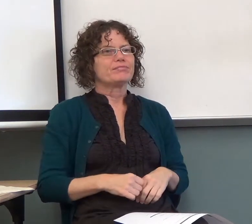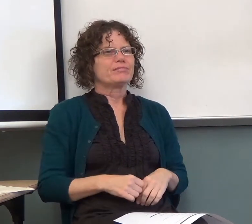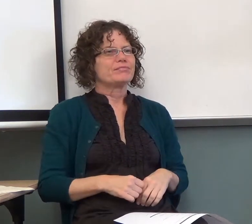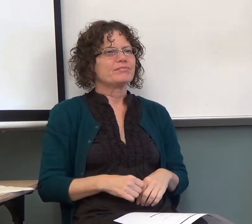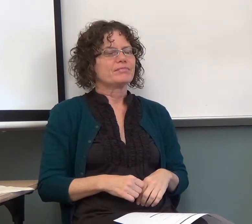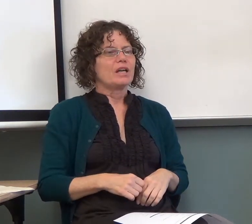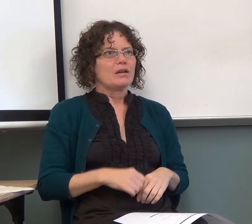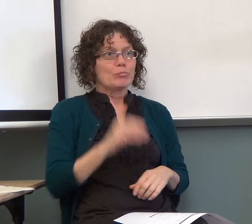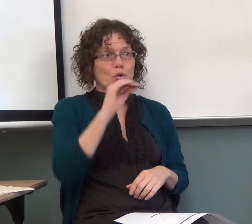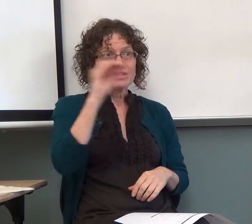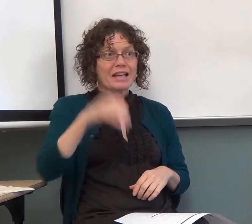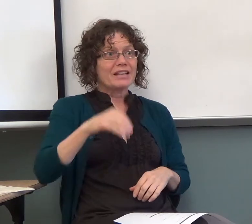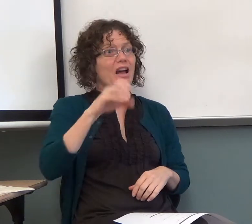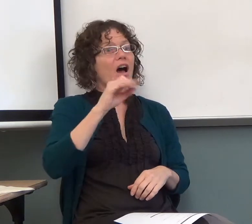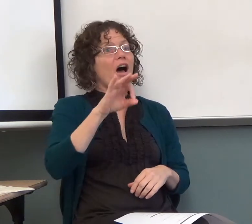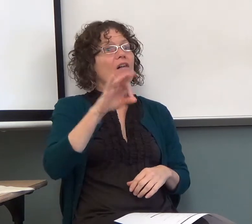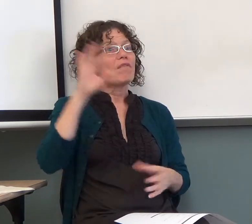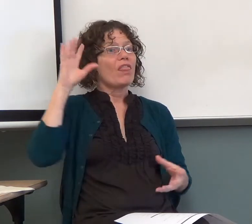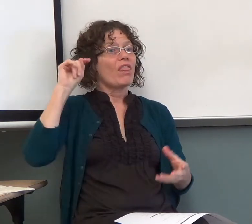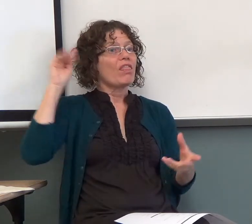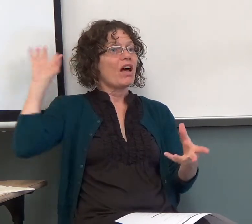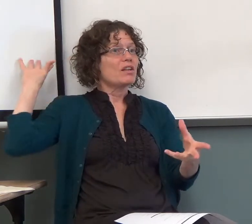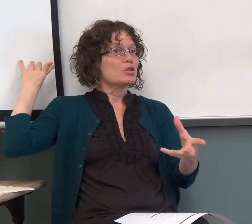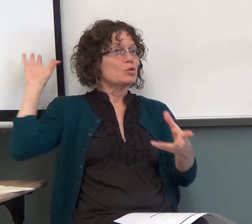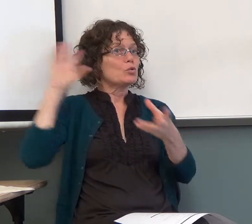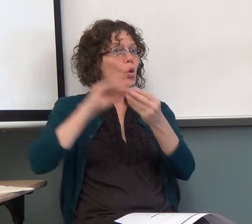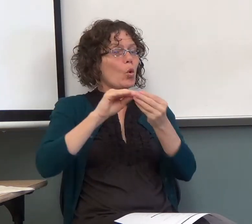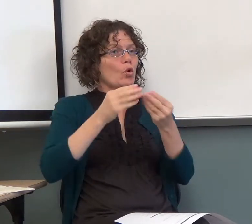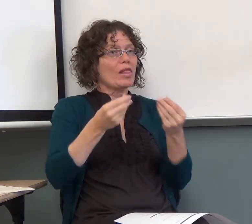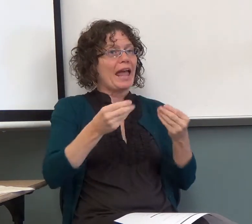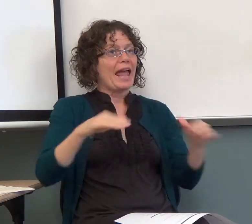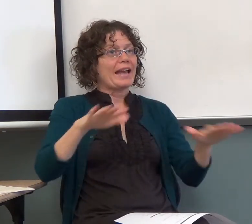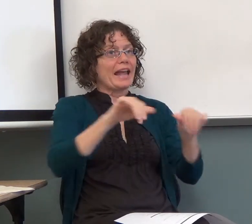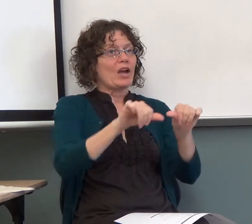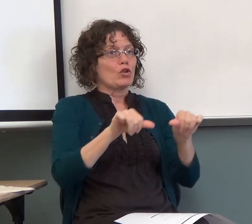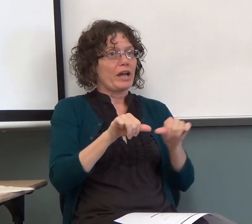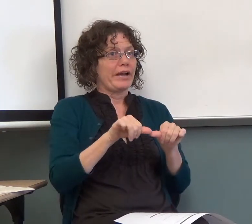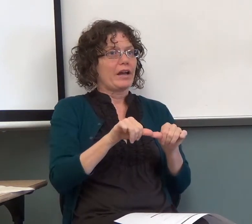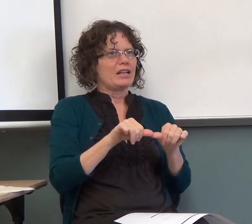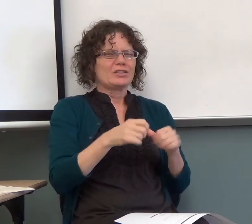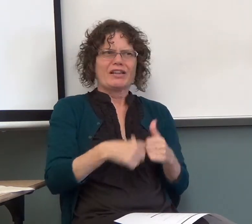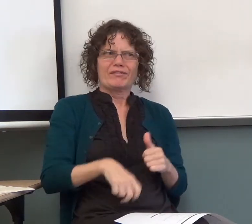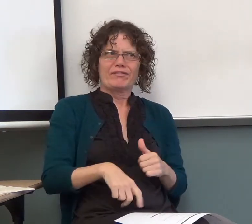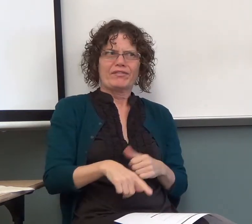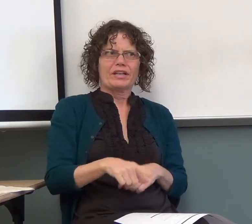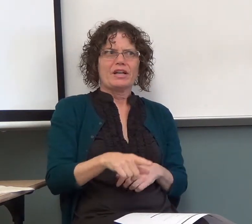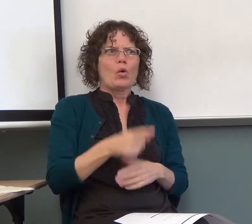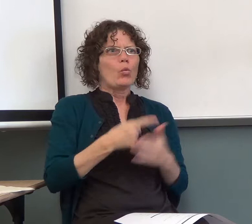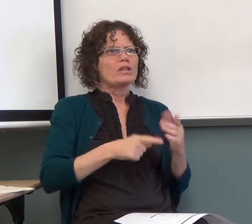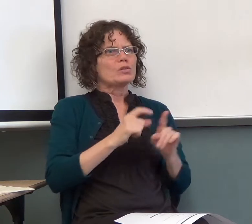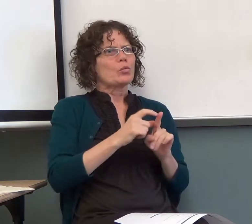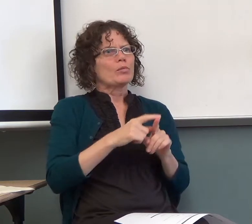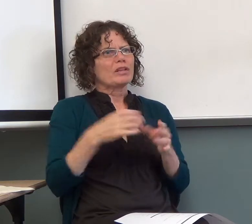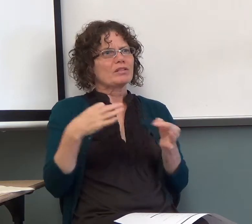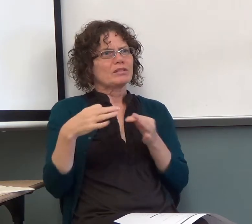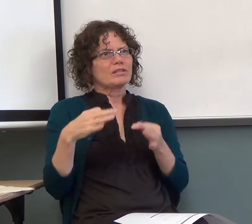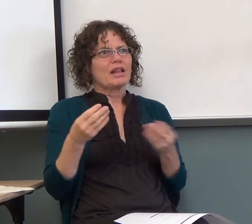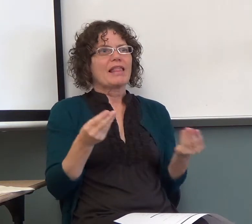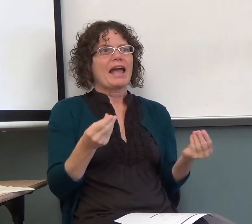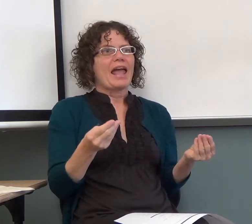Of the total land area. Ooh, that one's tough. What's the word that's being described? Land. Land